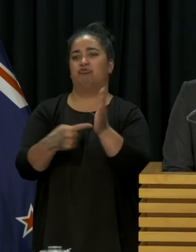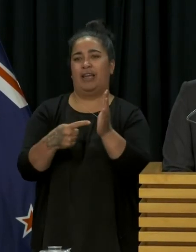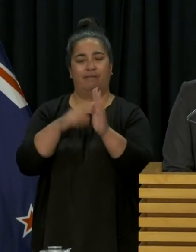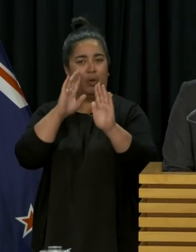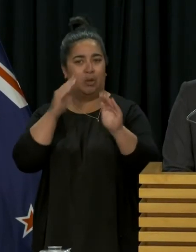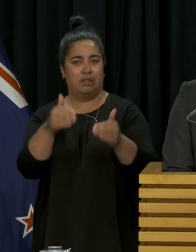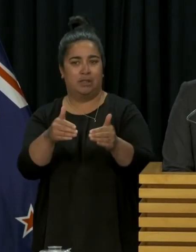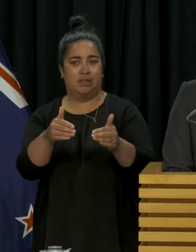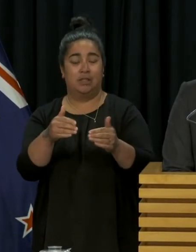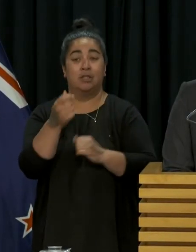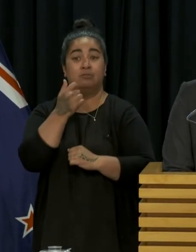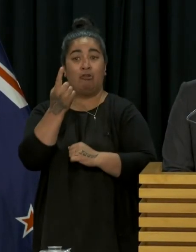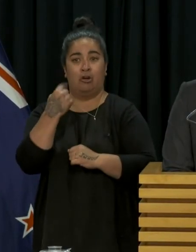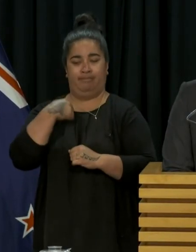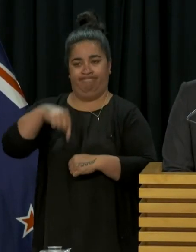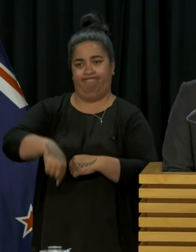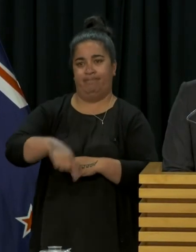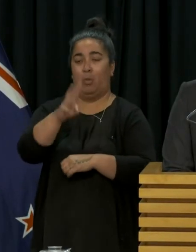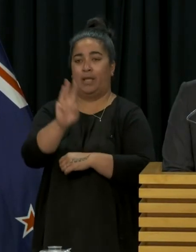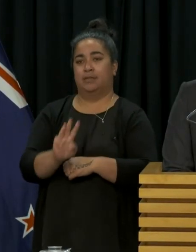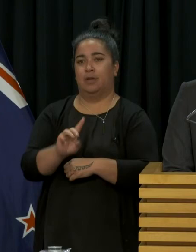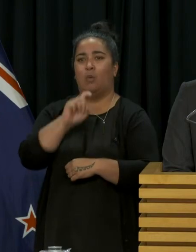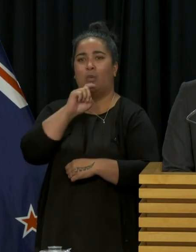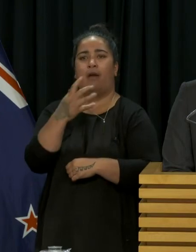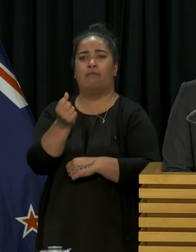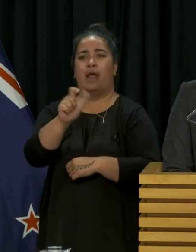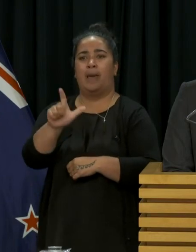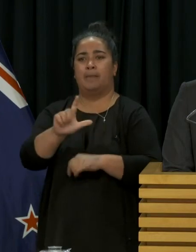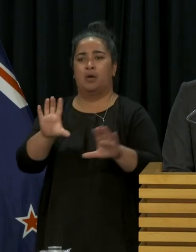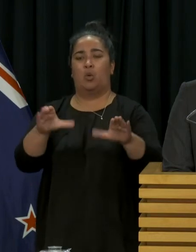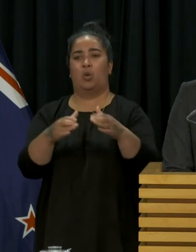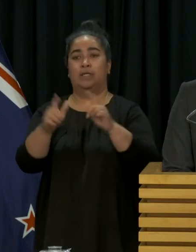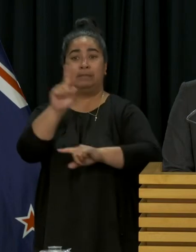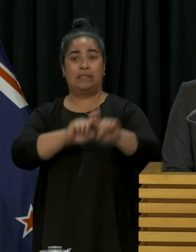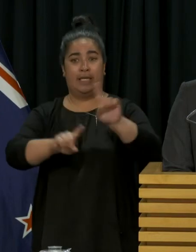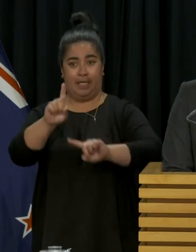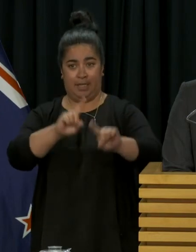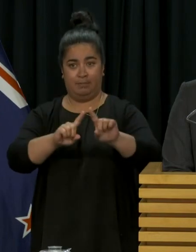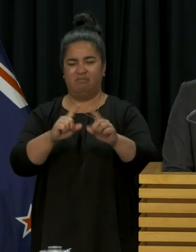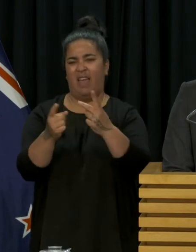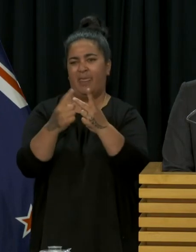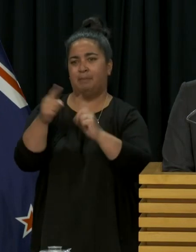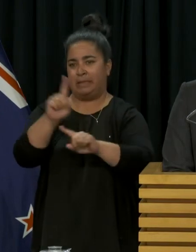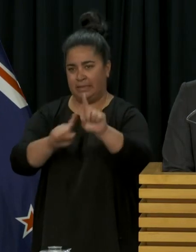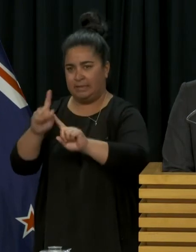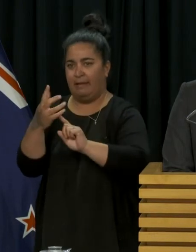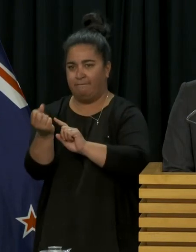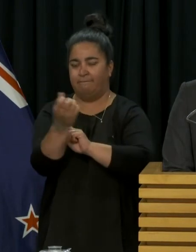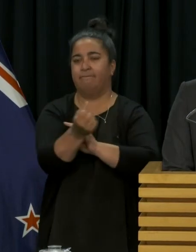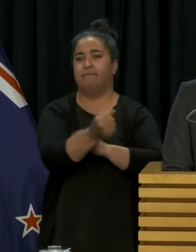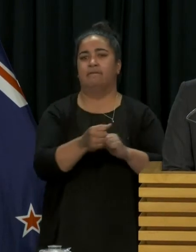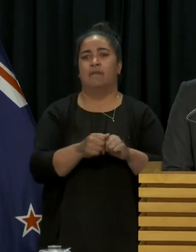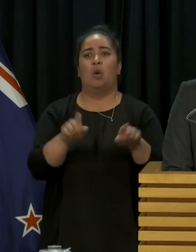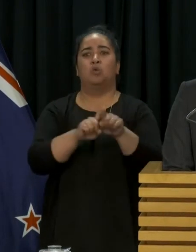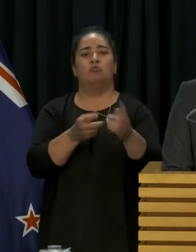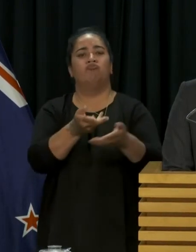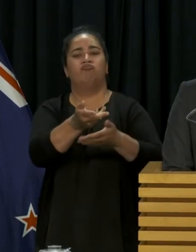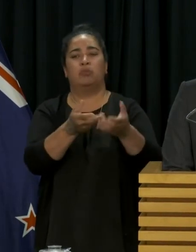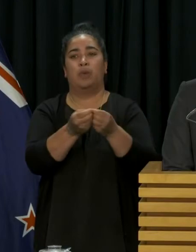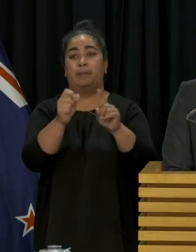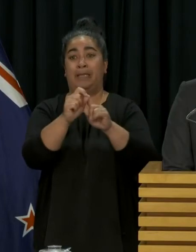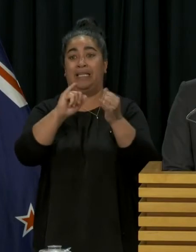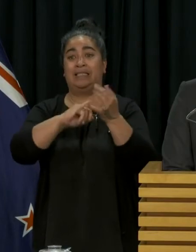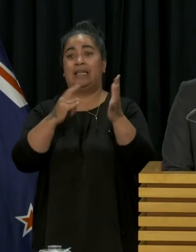Wellington. There will be a Labour caucus meeting and I have a range of other meetings. I will also be speaking to the PSA Biennial